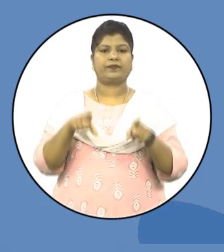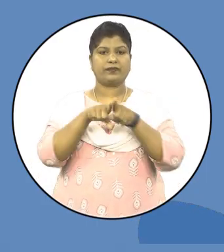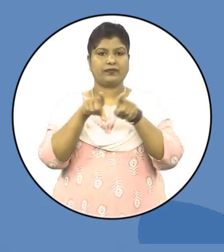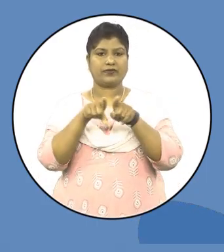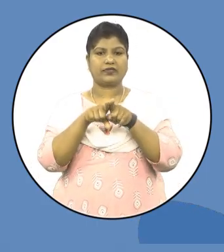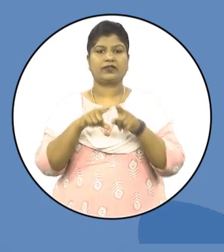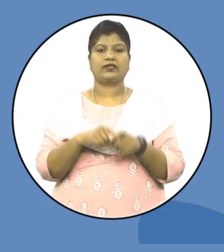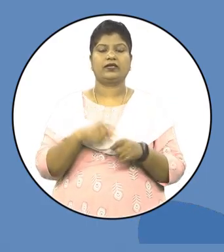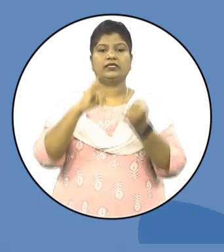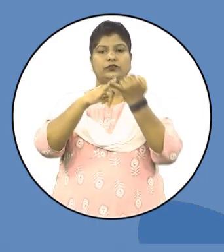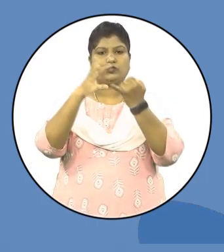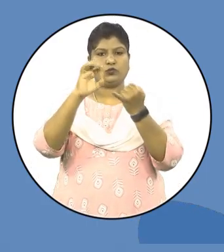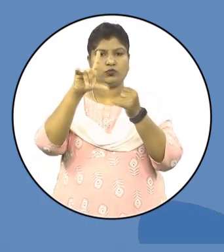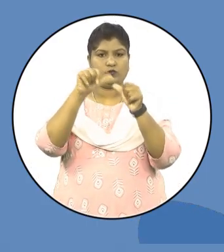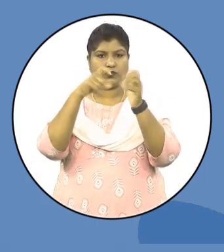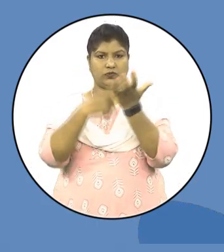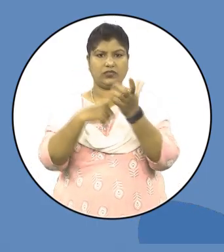like solar energy,